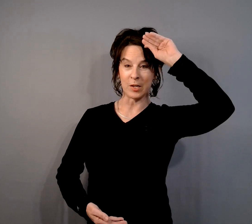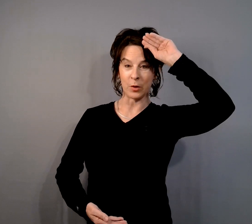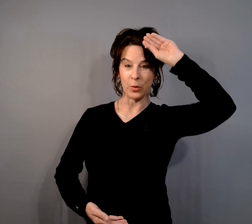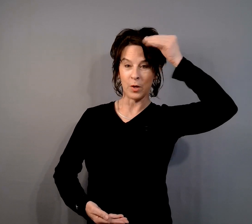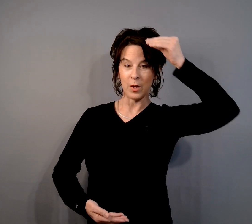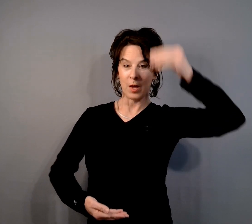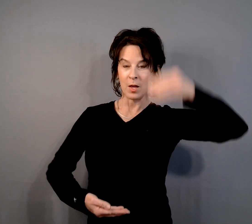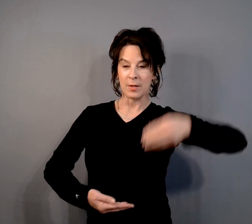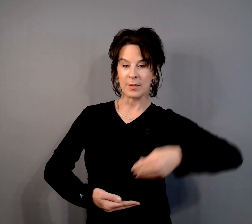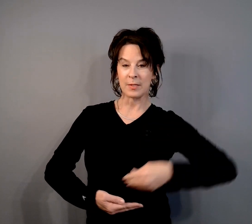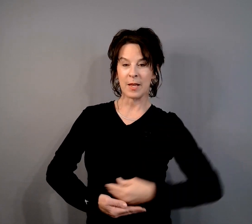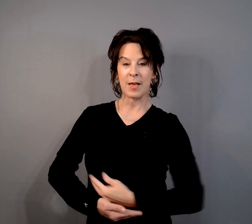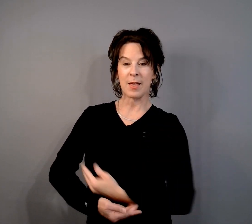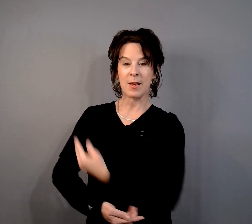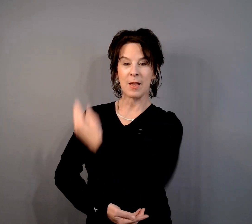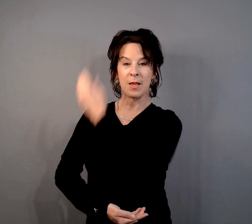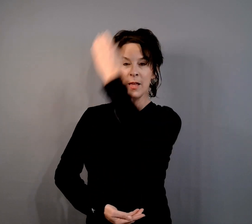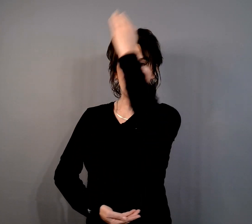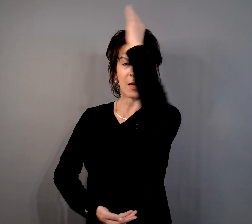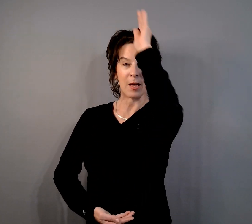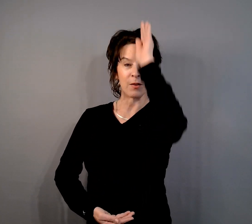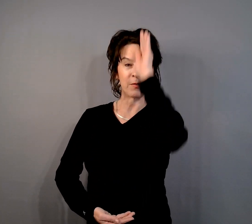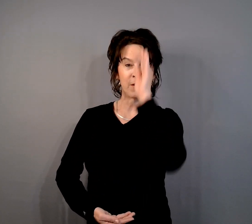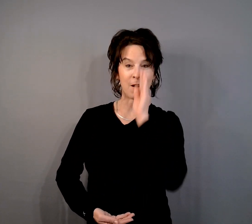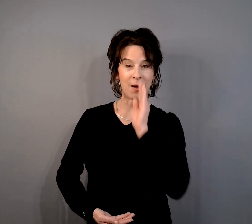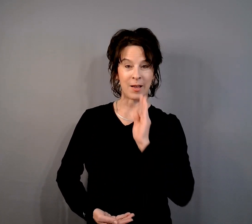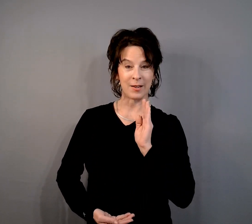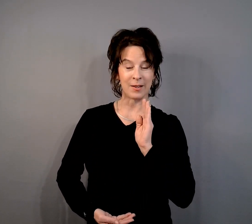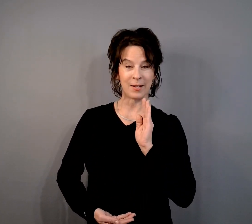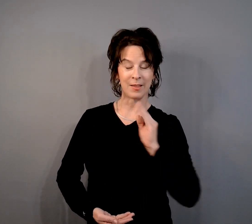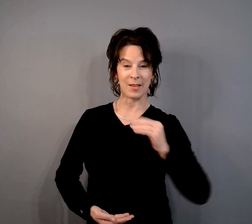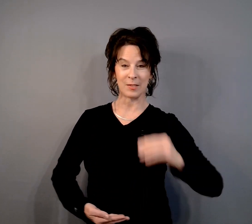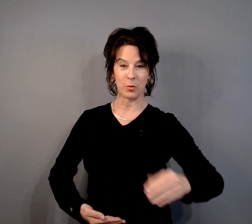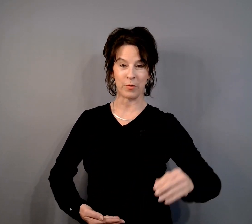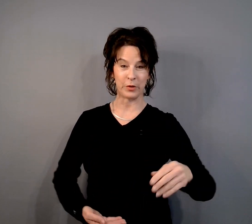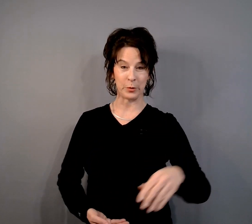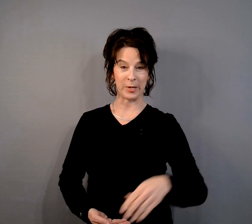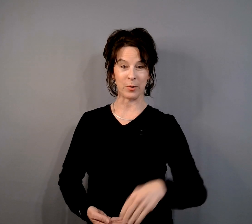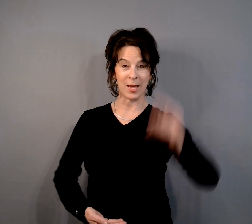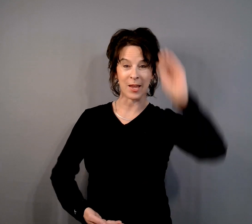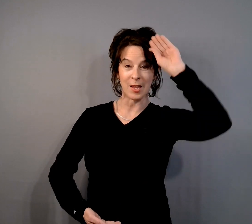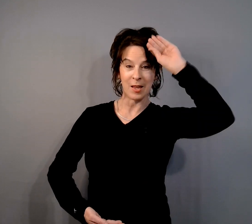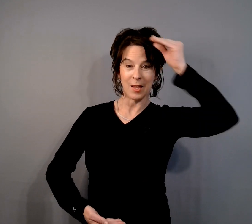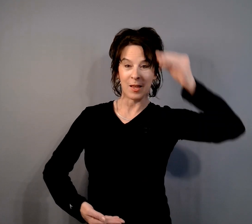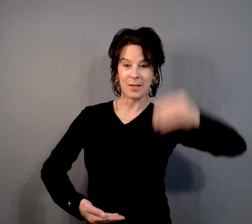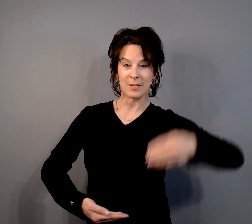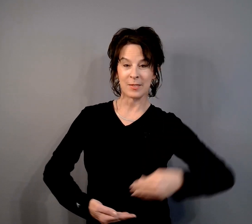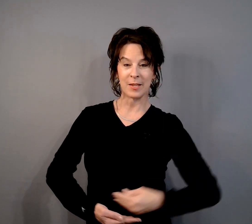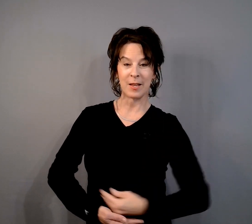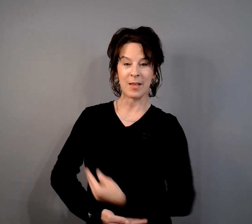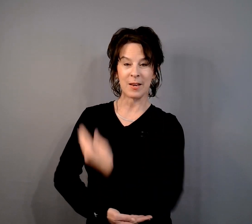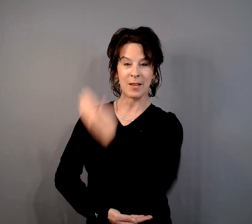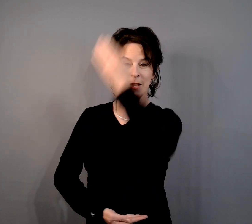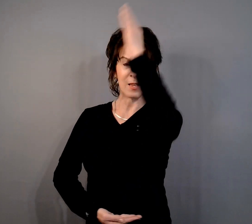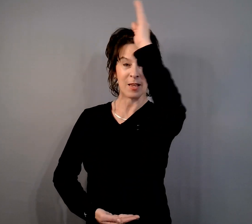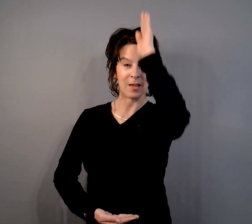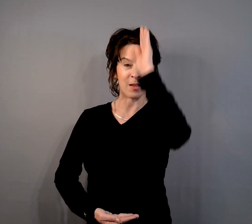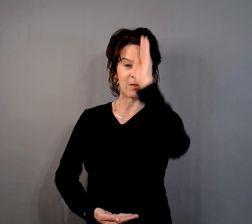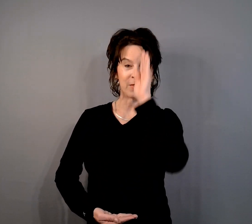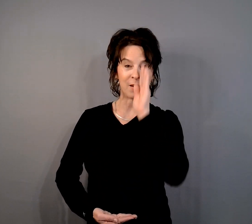go Son of God. That's more fluid, okay? Son of